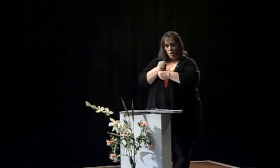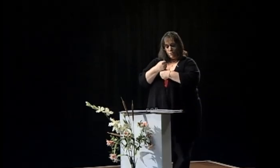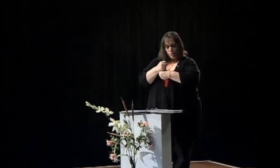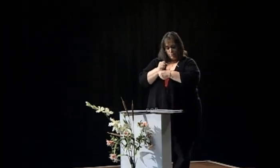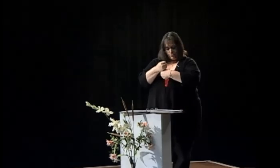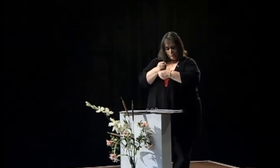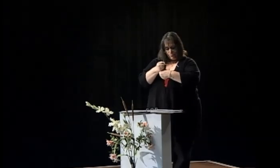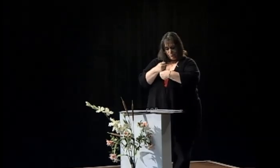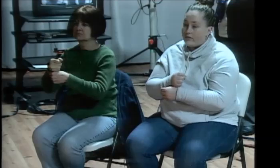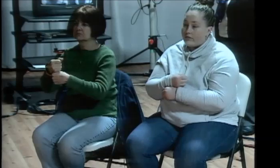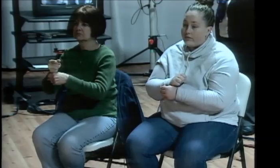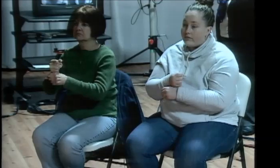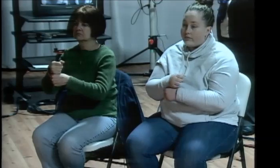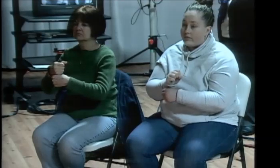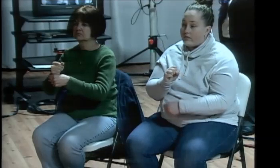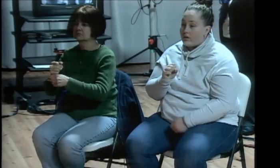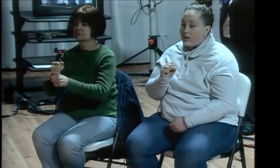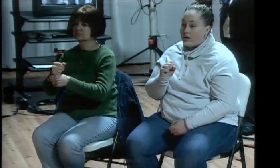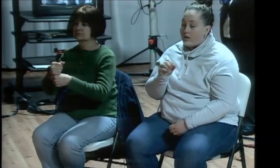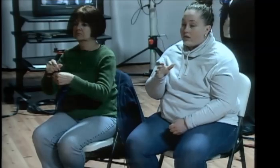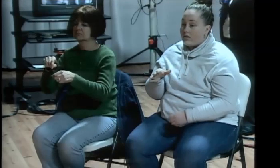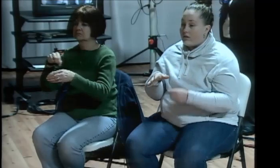coffee, tea.